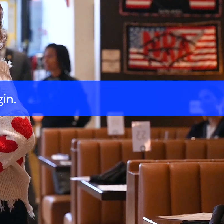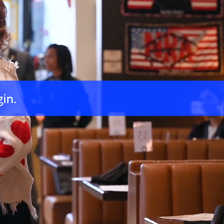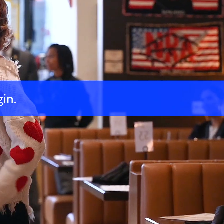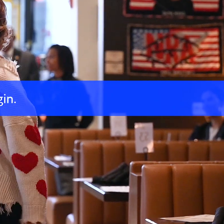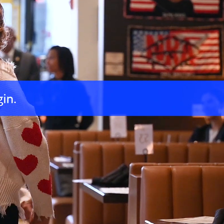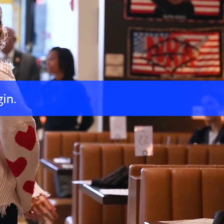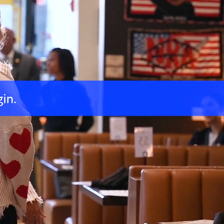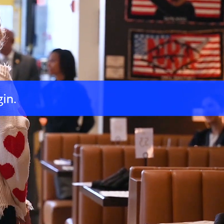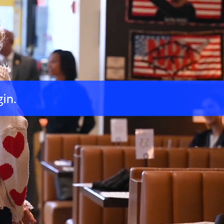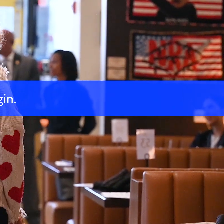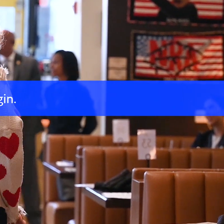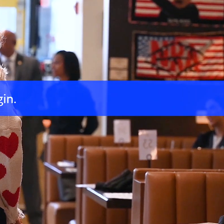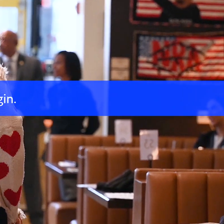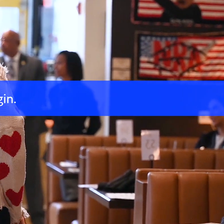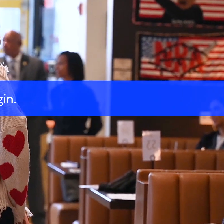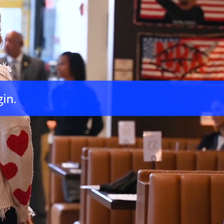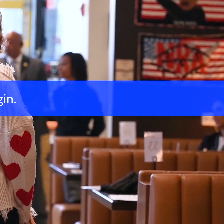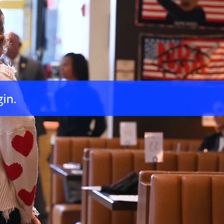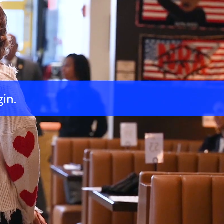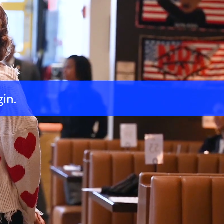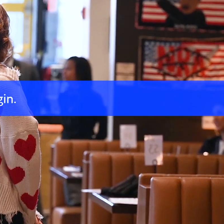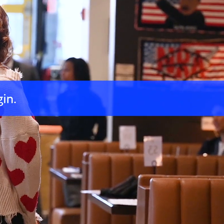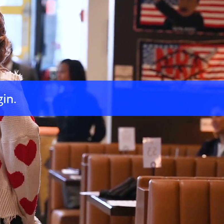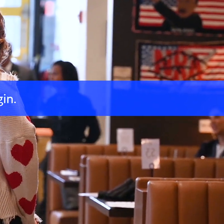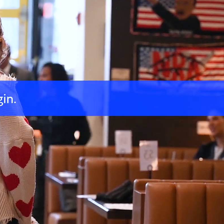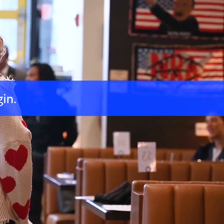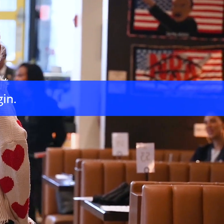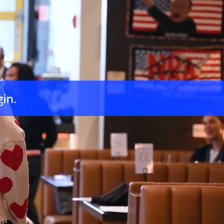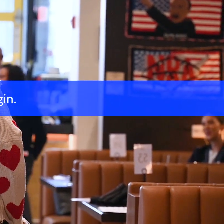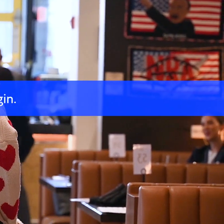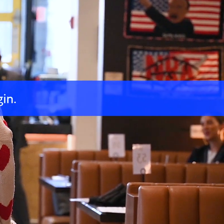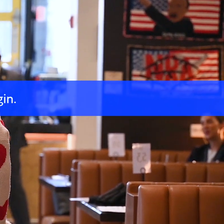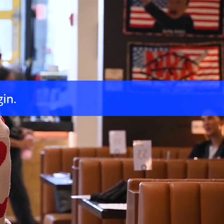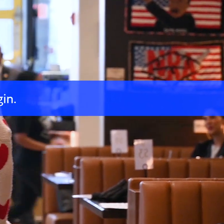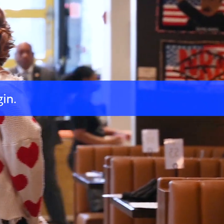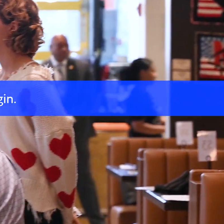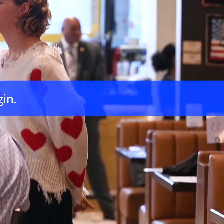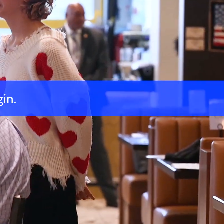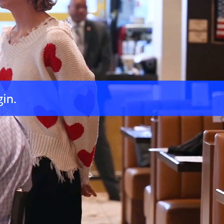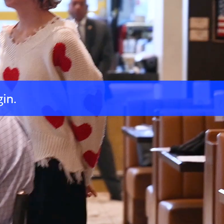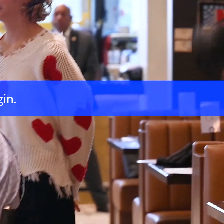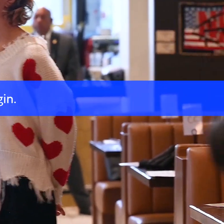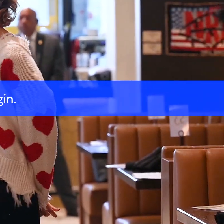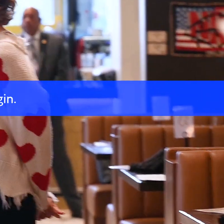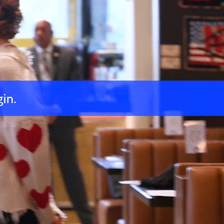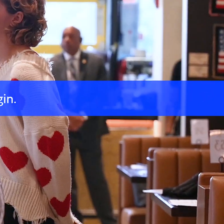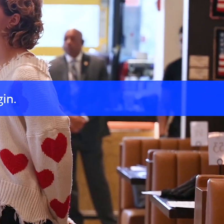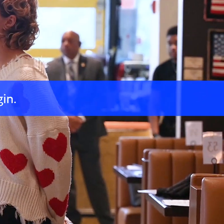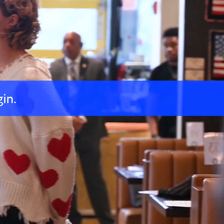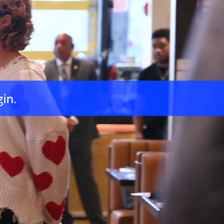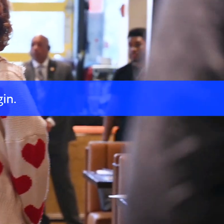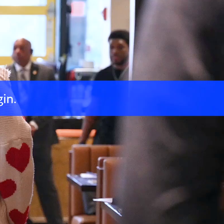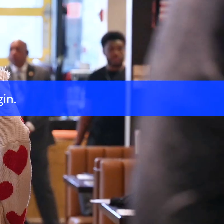was very moving and of the moment and relatable, so thank you so much. I look forward to hearing more from you